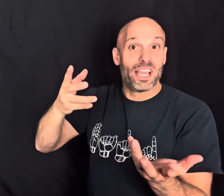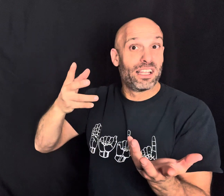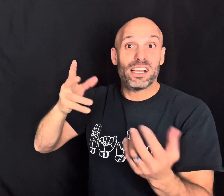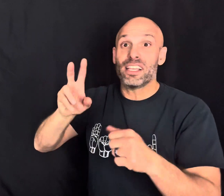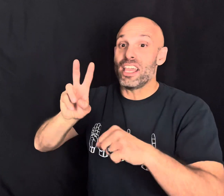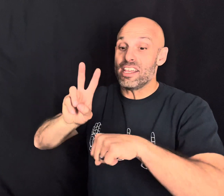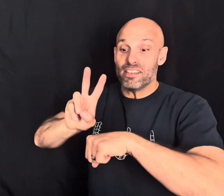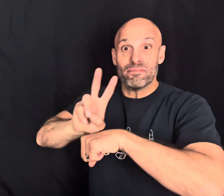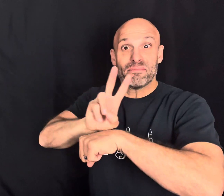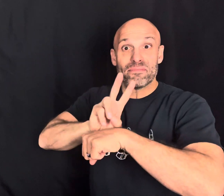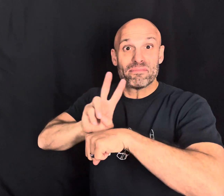vanilla cake.